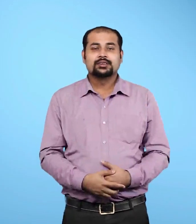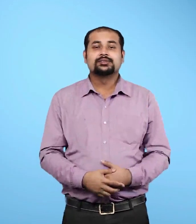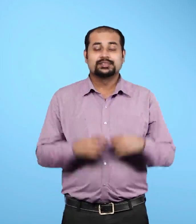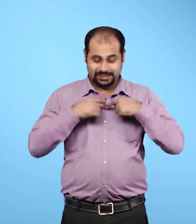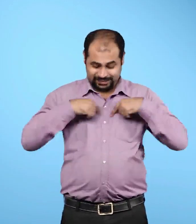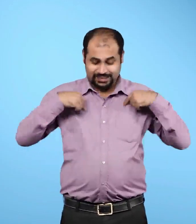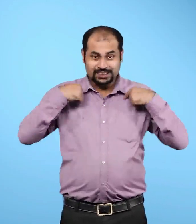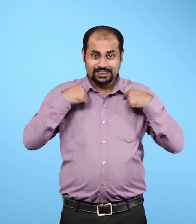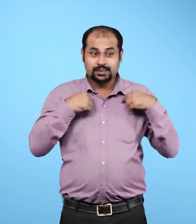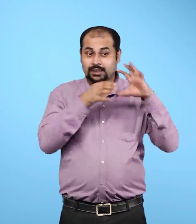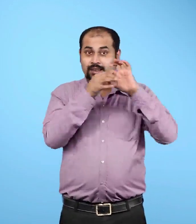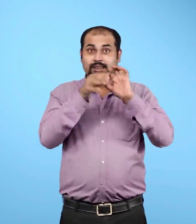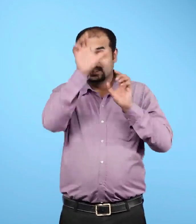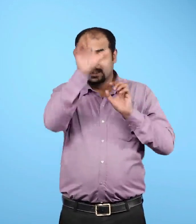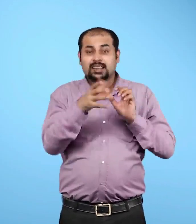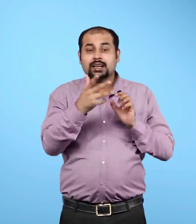with necklace column in yellow